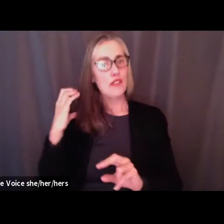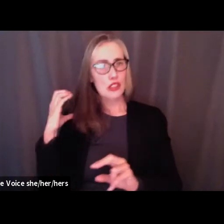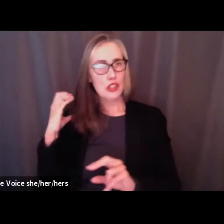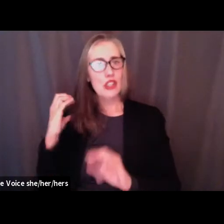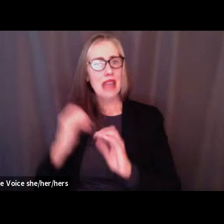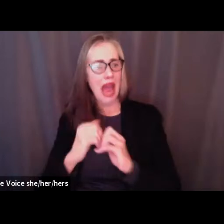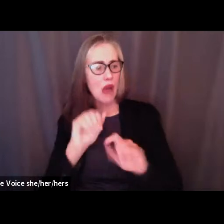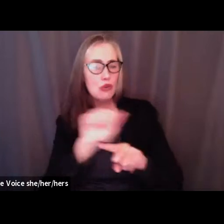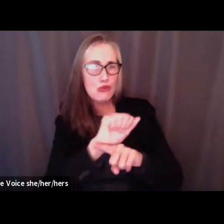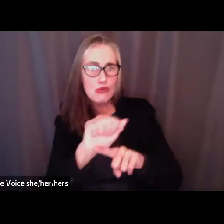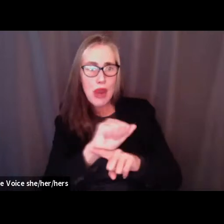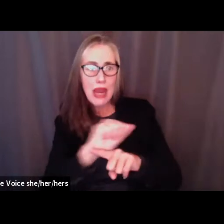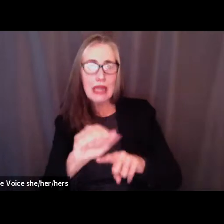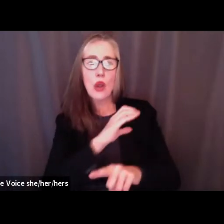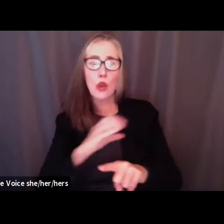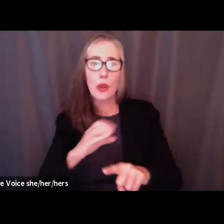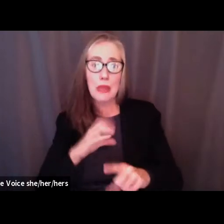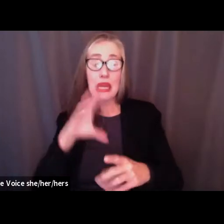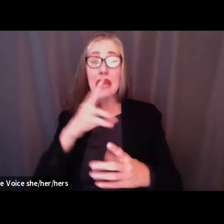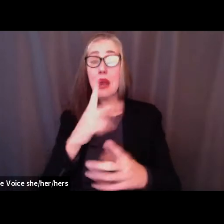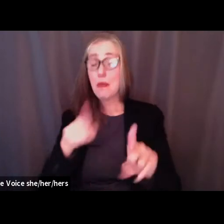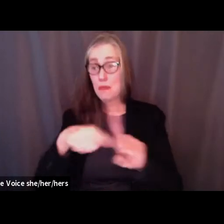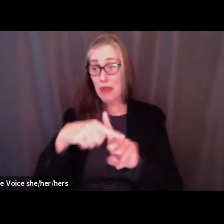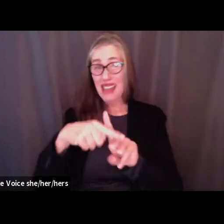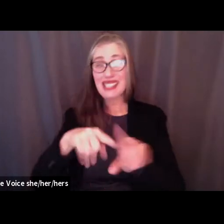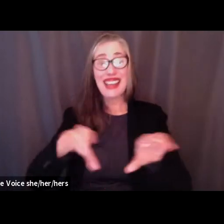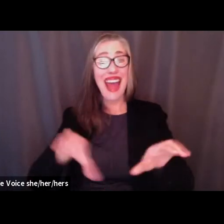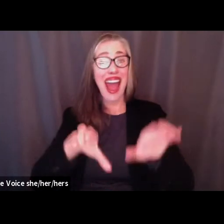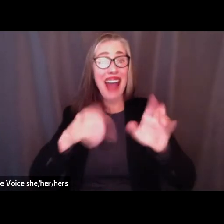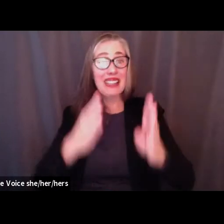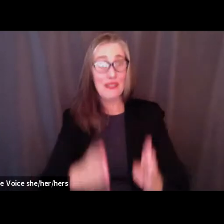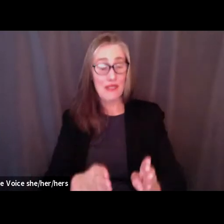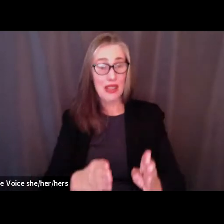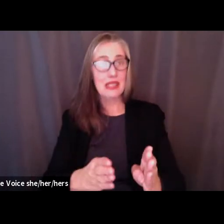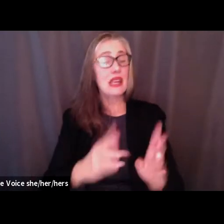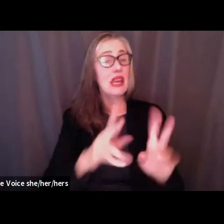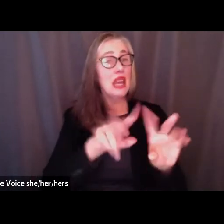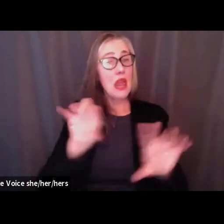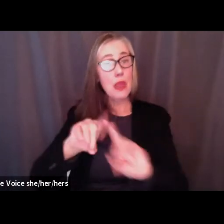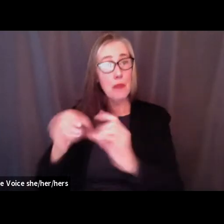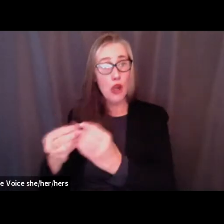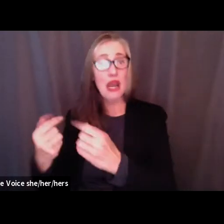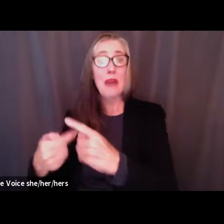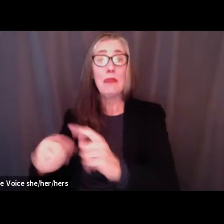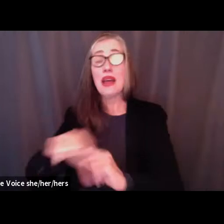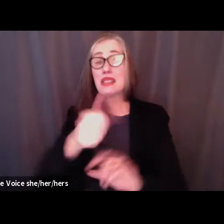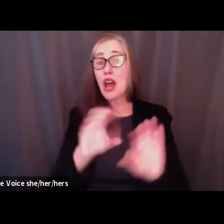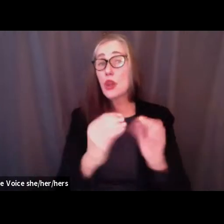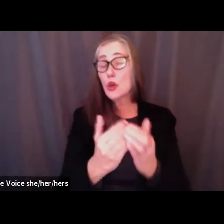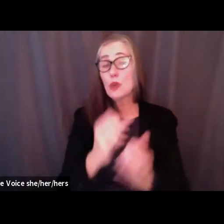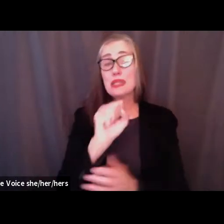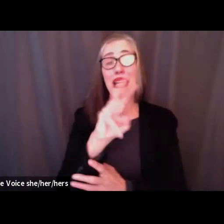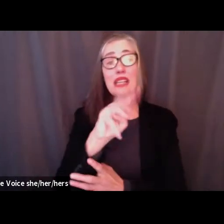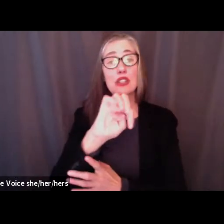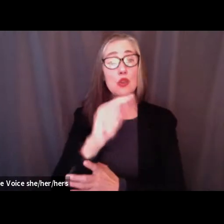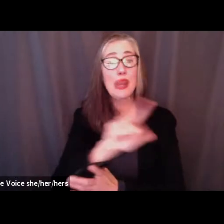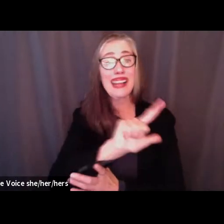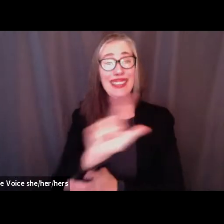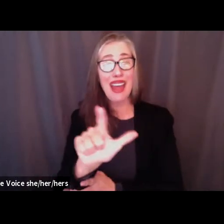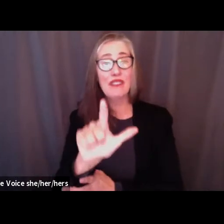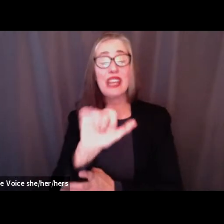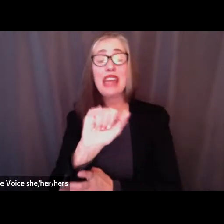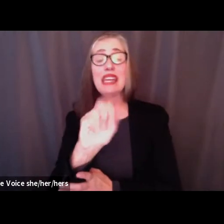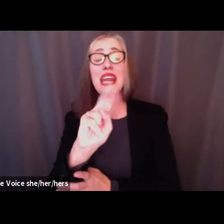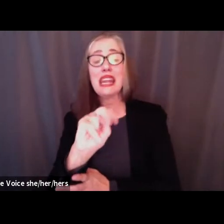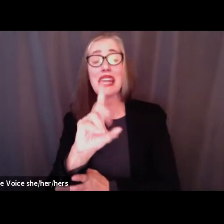and activists both inside the party and in grassroots groups such as Swing Left and Indivisible. The organizing committee will be